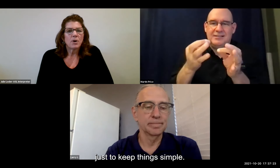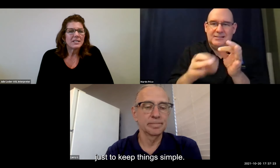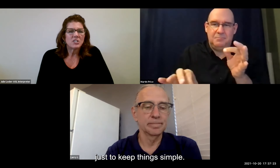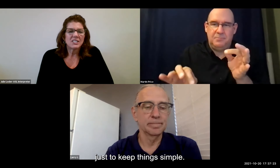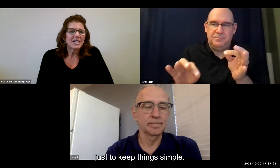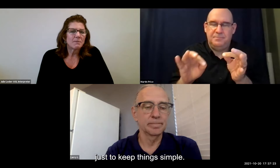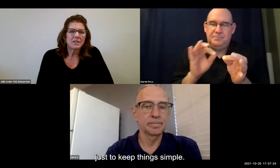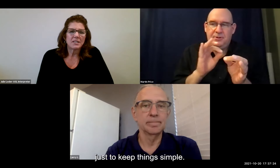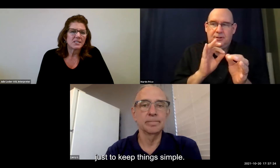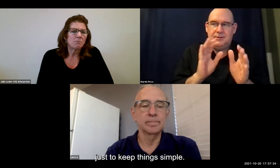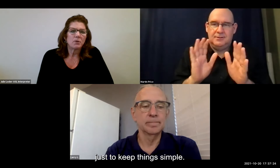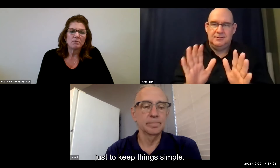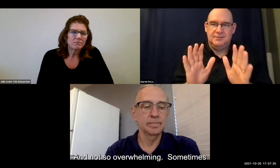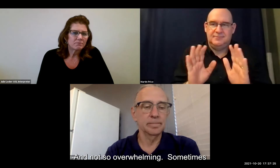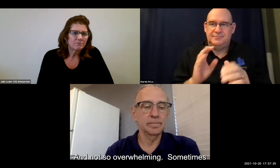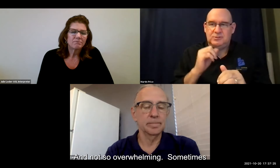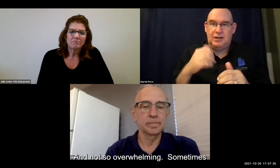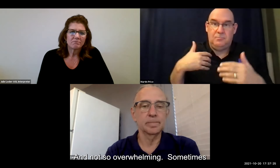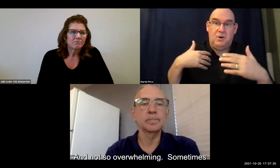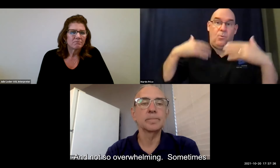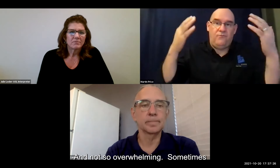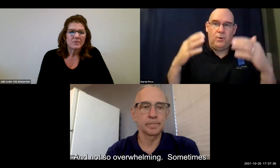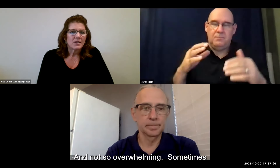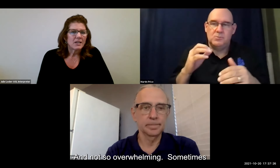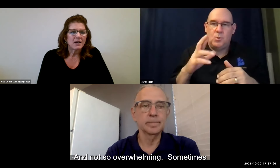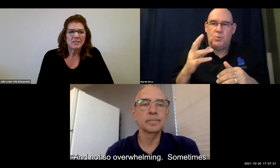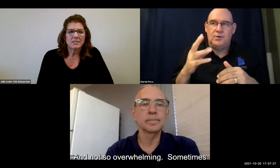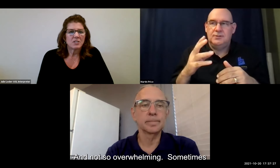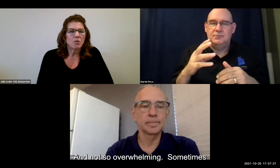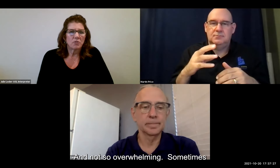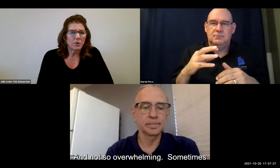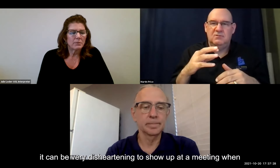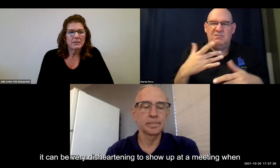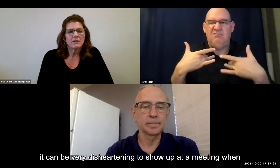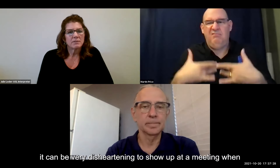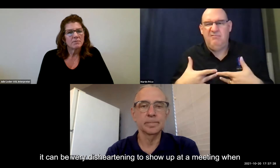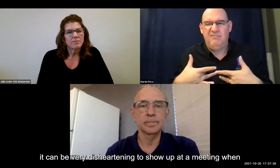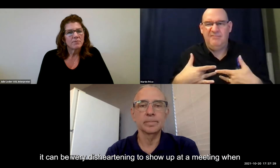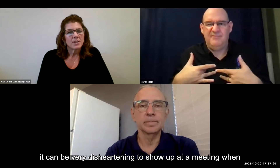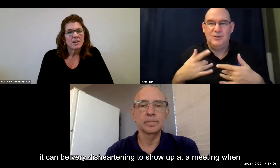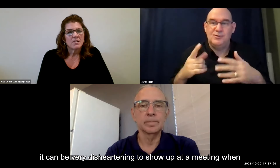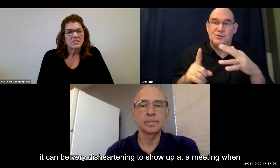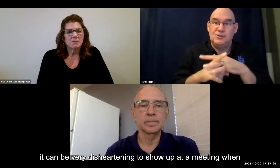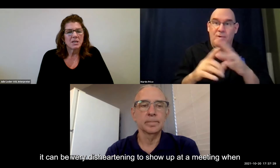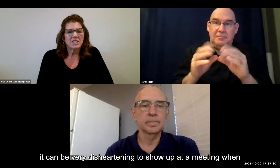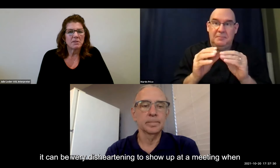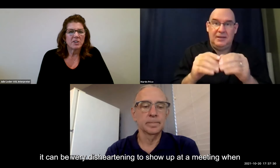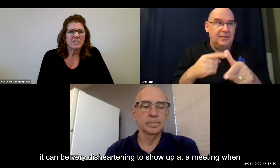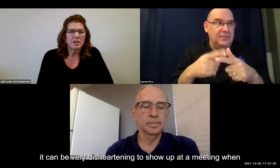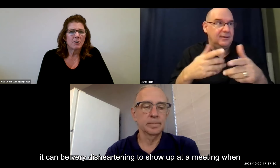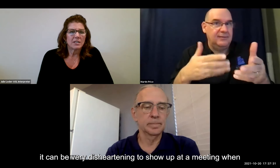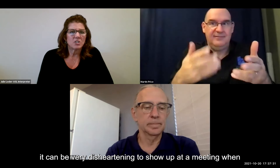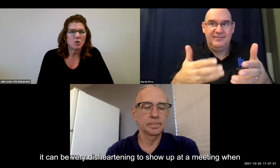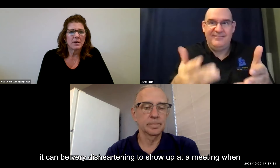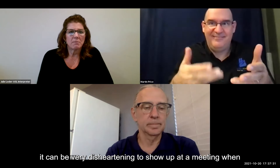Really, the point is just to keep things simple and not so overwhelming. Sometimes it can be